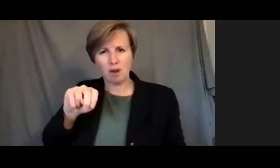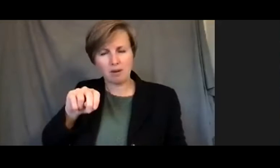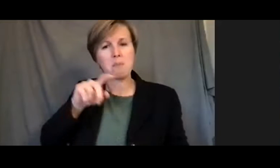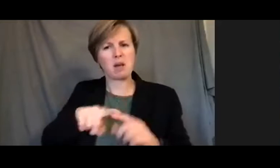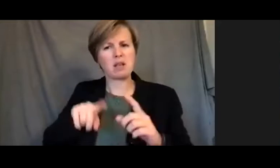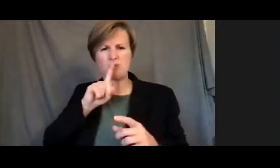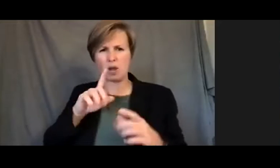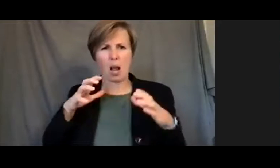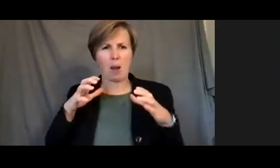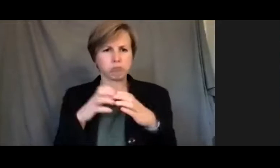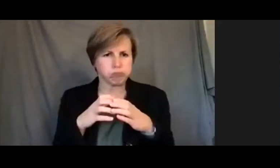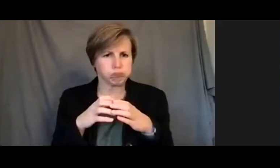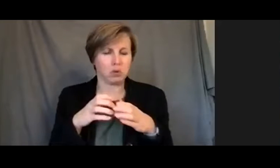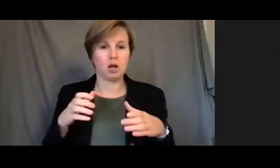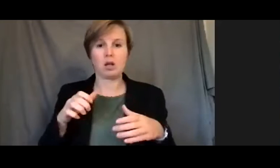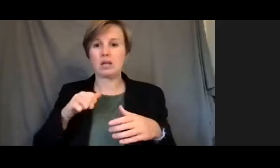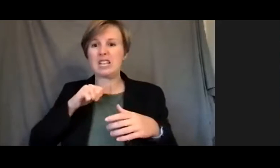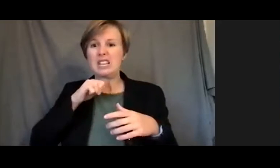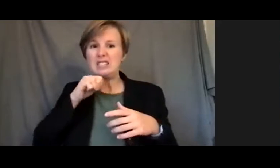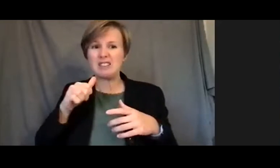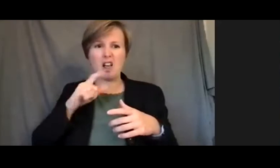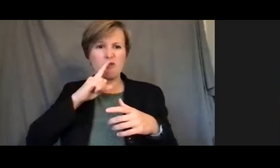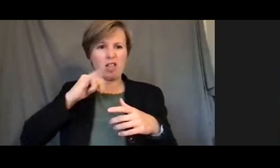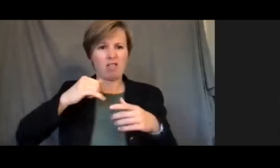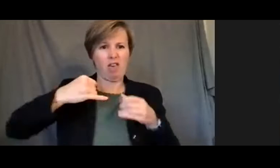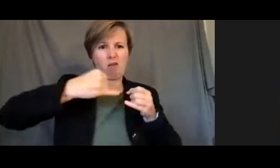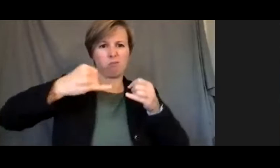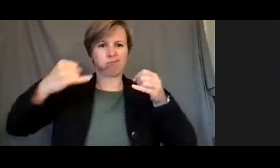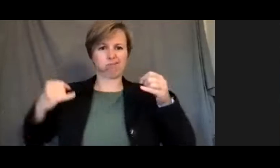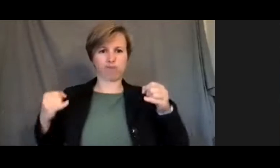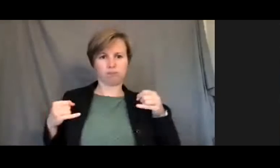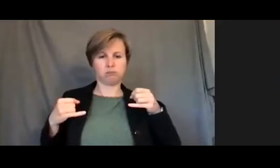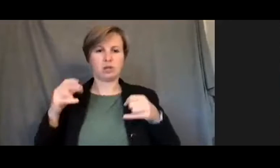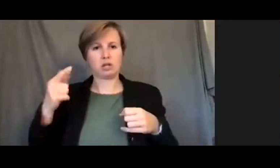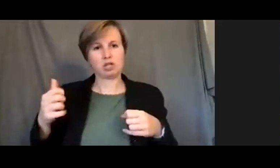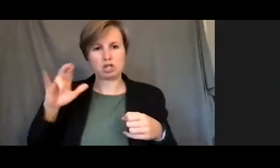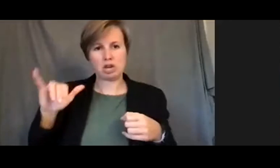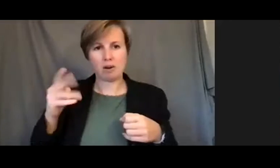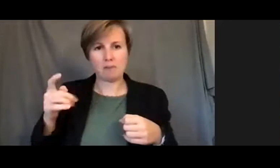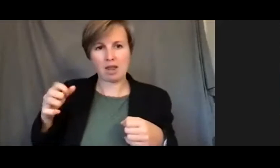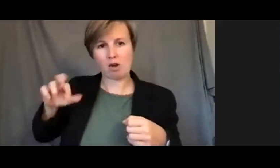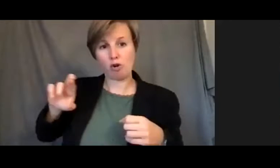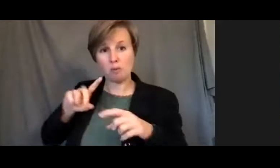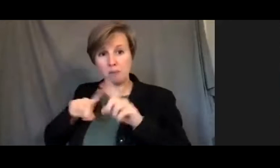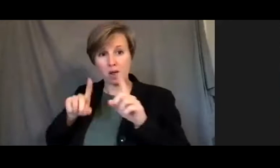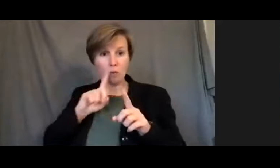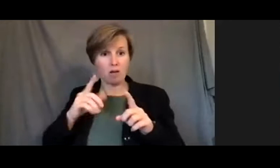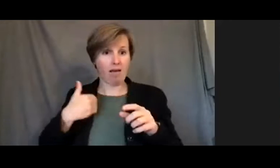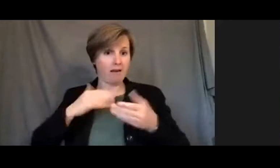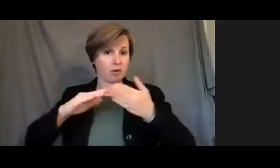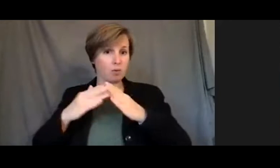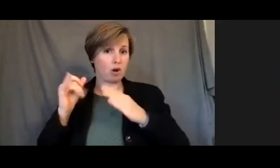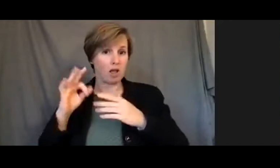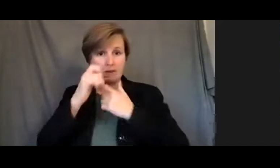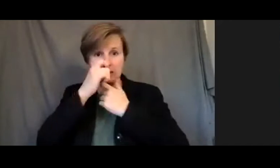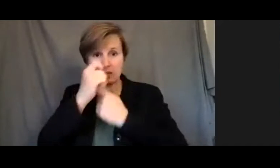compact district. It's not really that gerrymandered, and it really does include communities of interest. So if